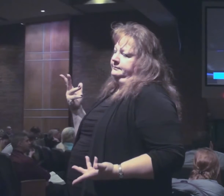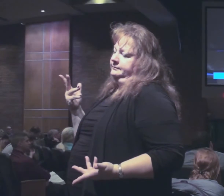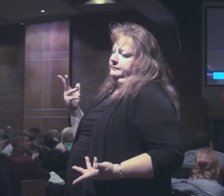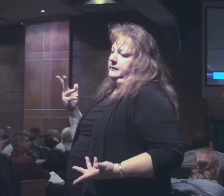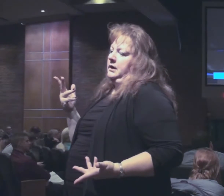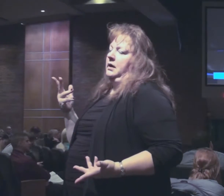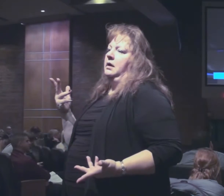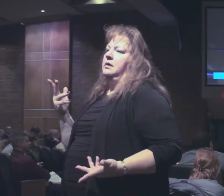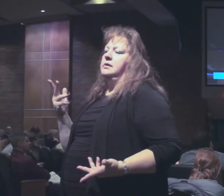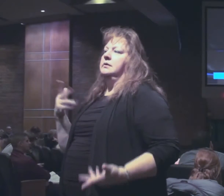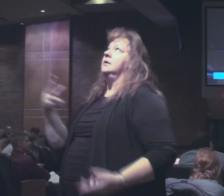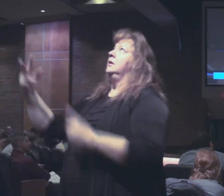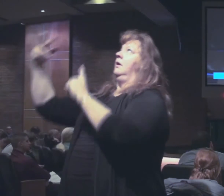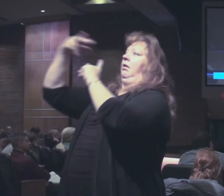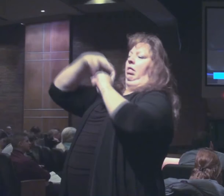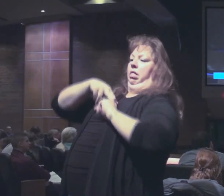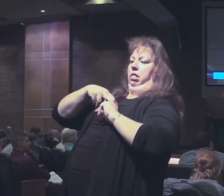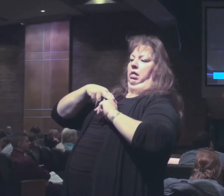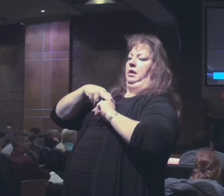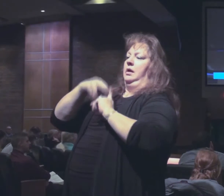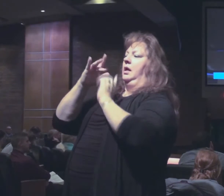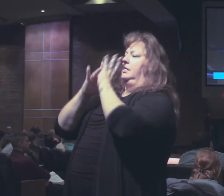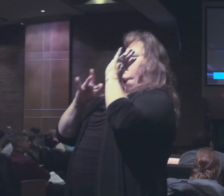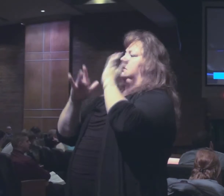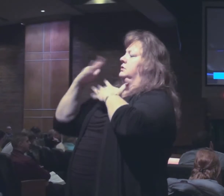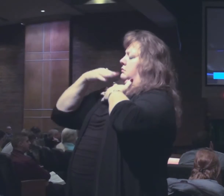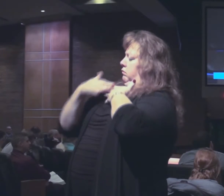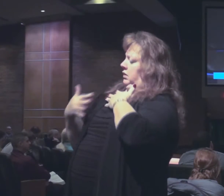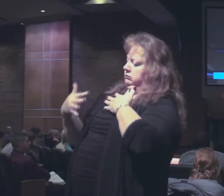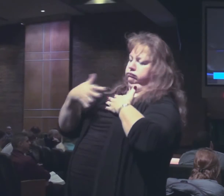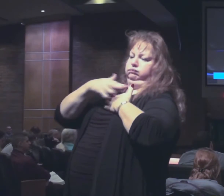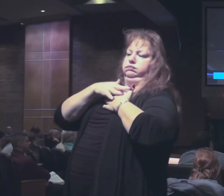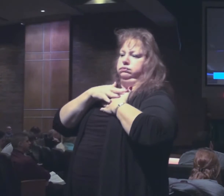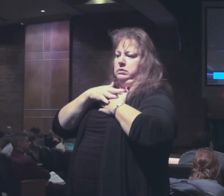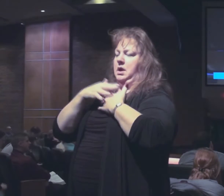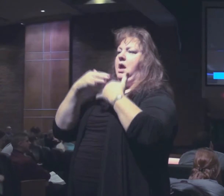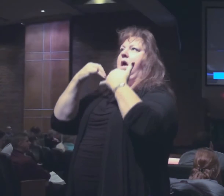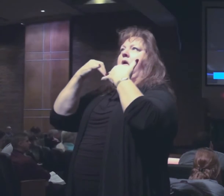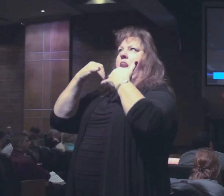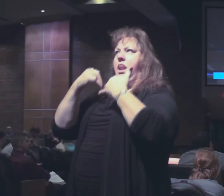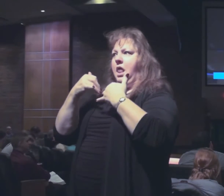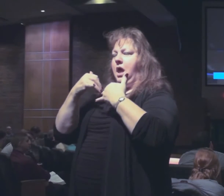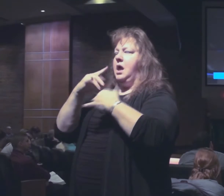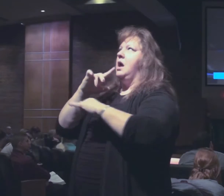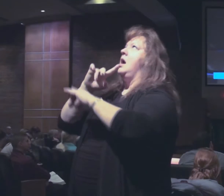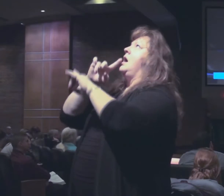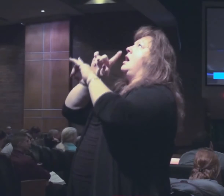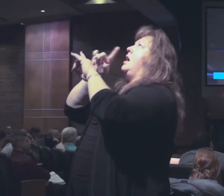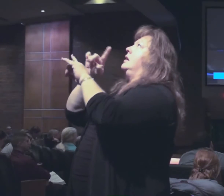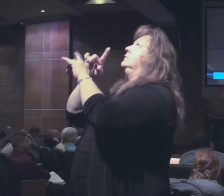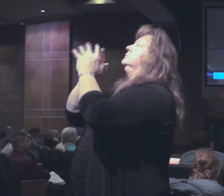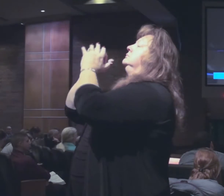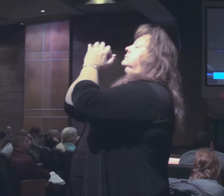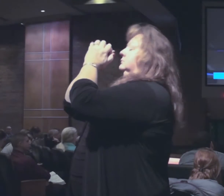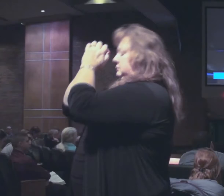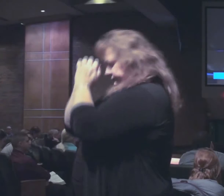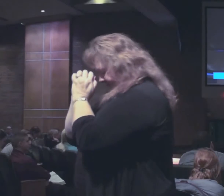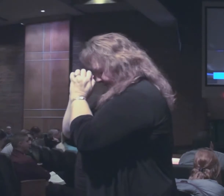One who has been credited with the righteousness that only God could provide, and now they respond with their worship.